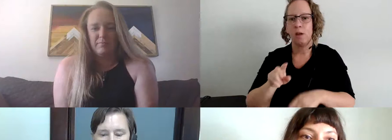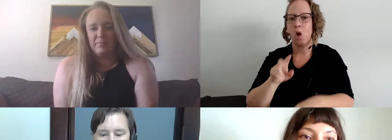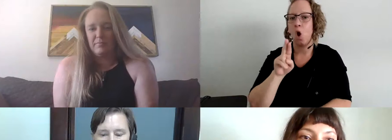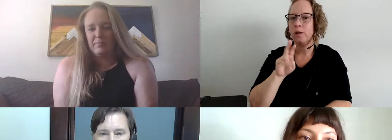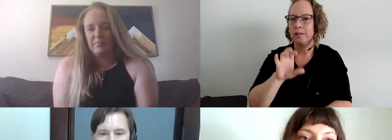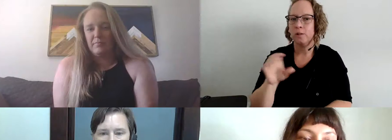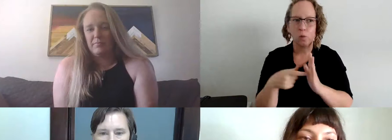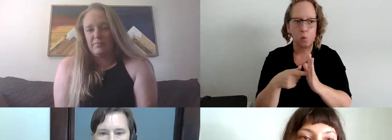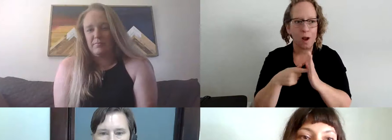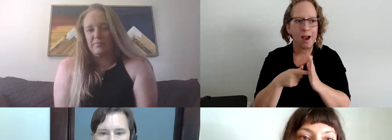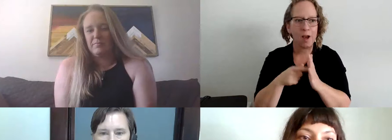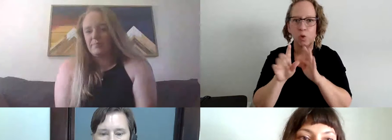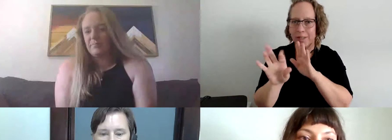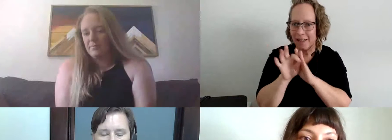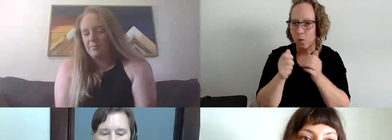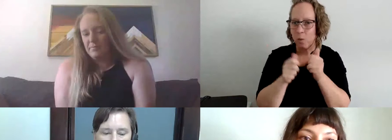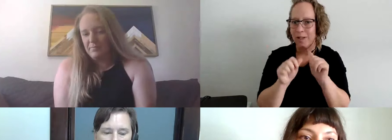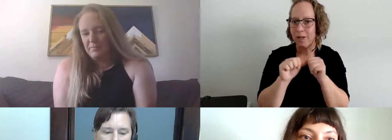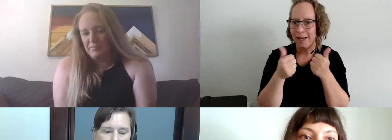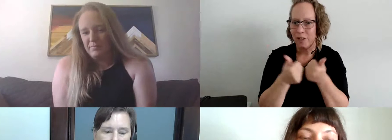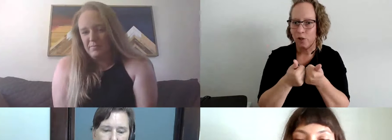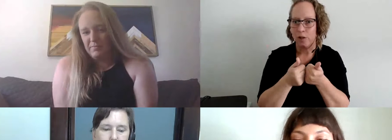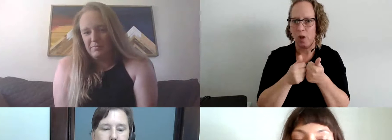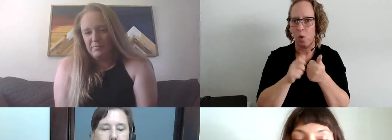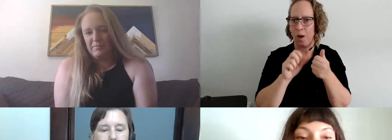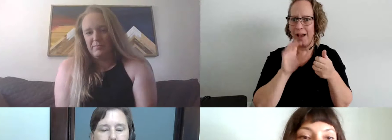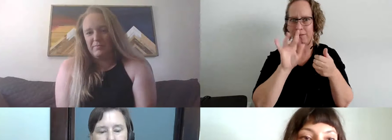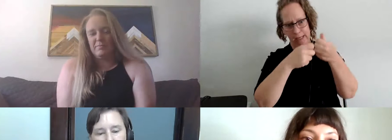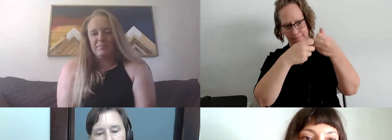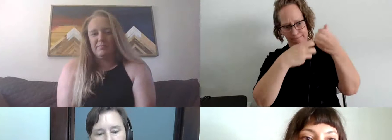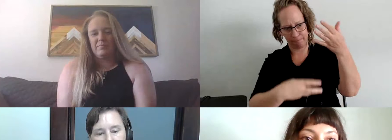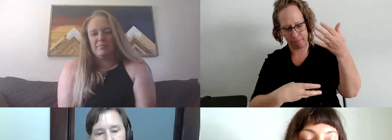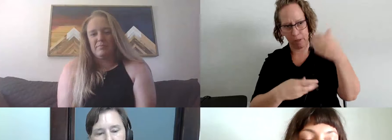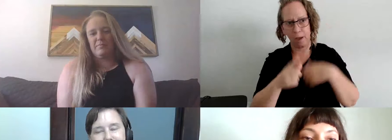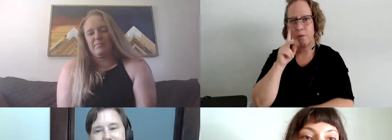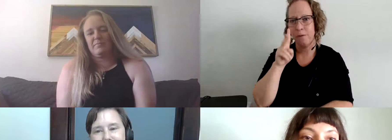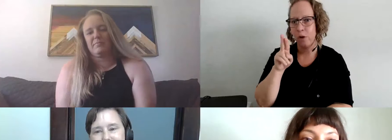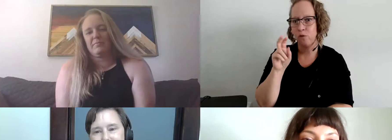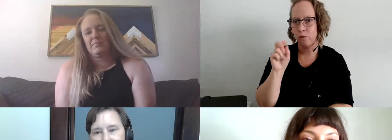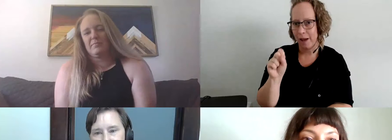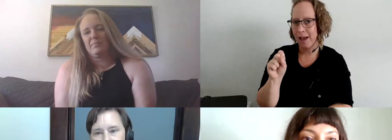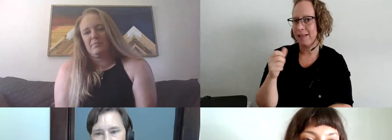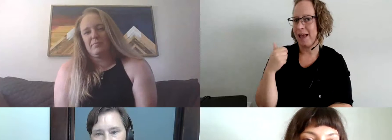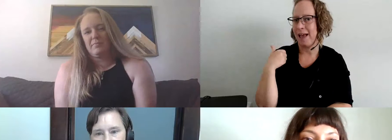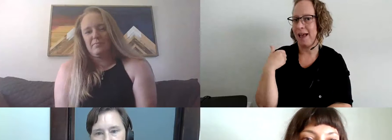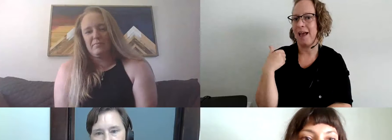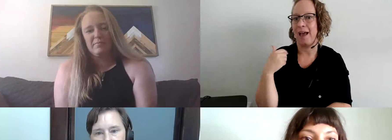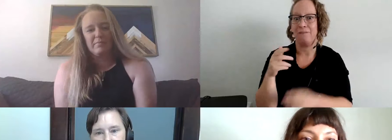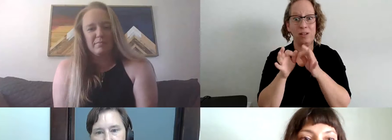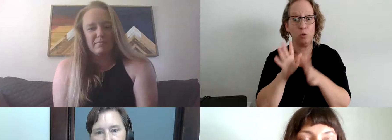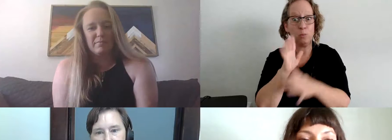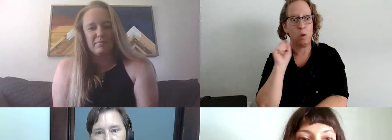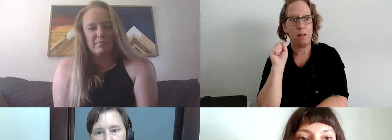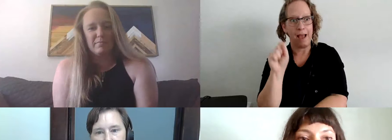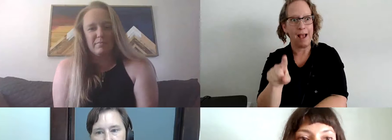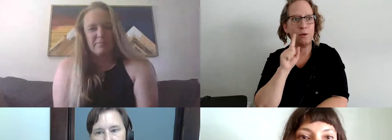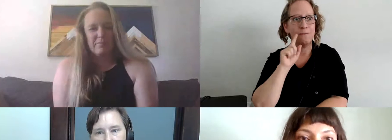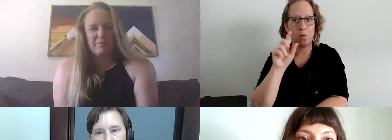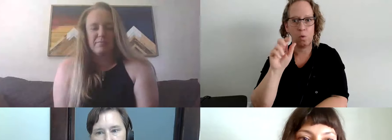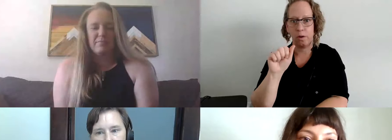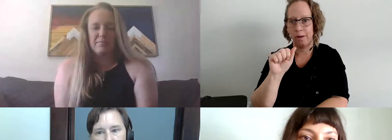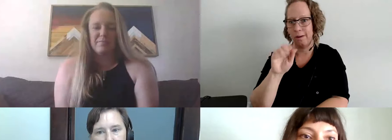would require you to select the agency in the dropdown. And for video relay, the video interpreter will ask for your